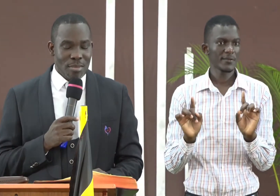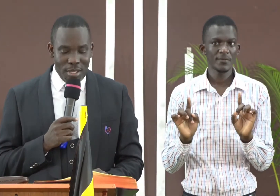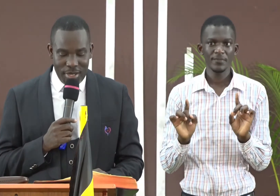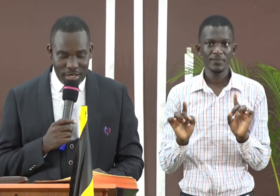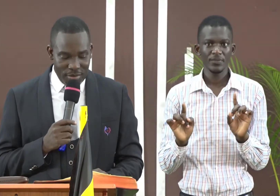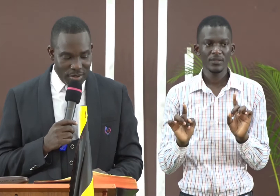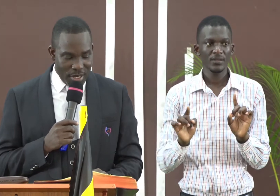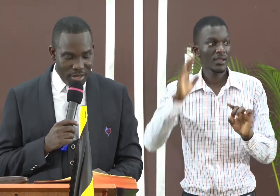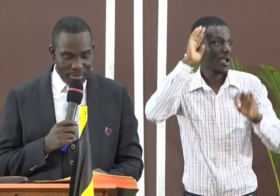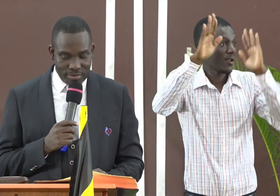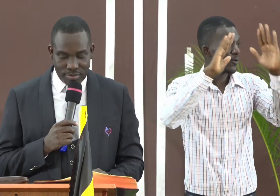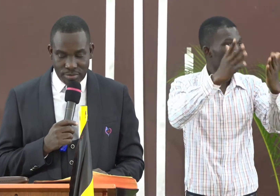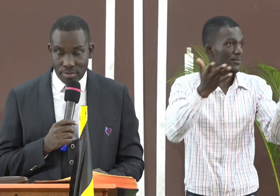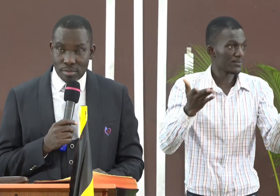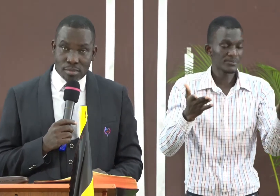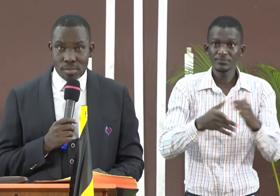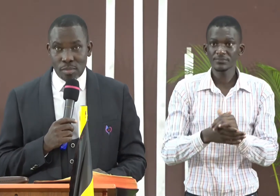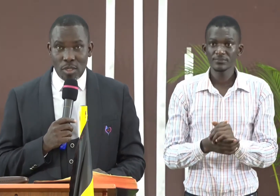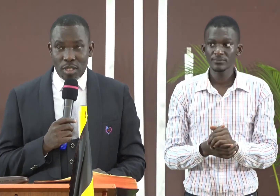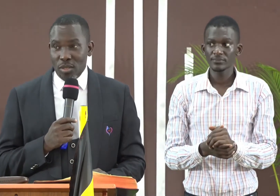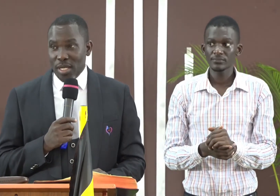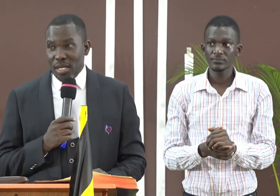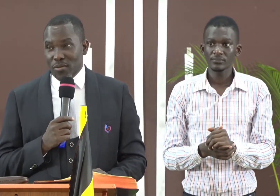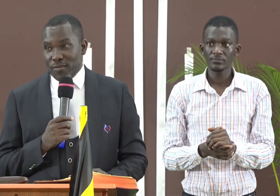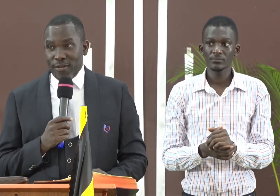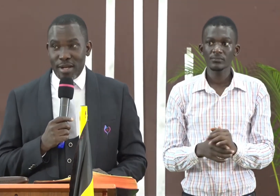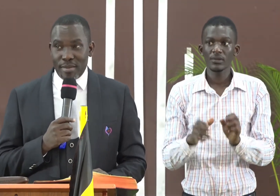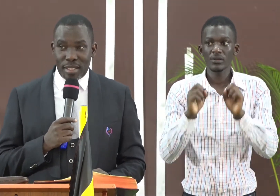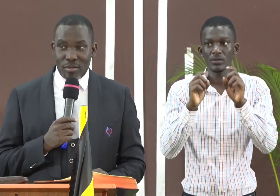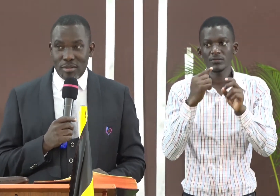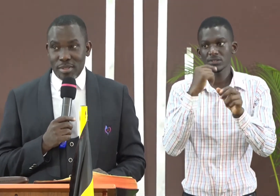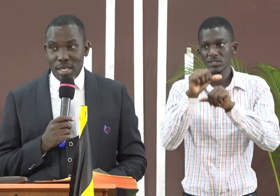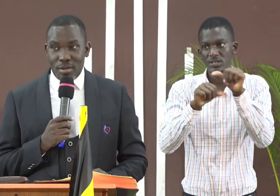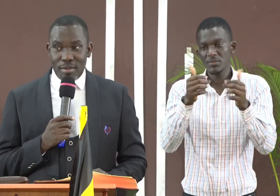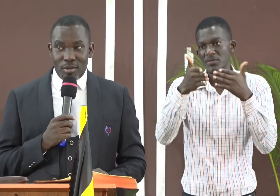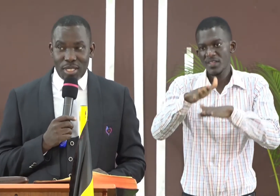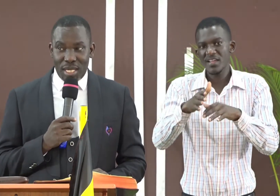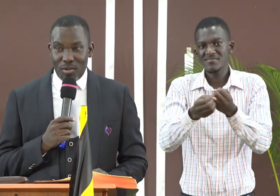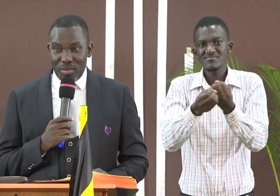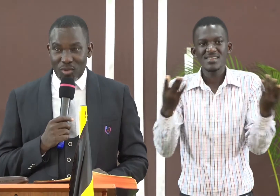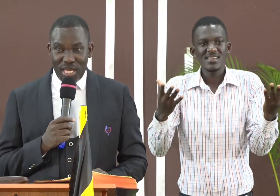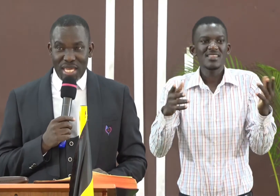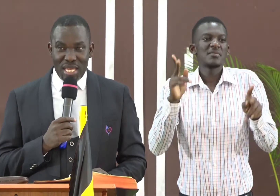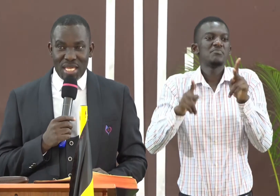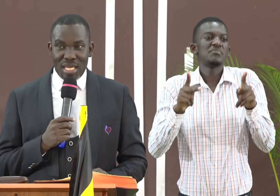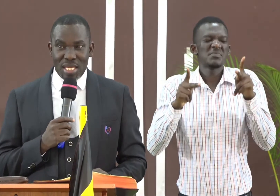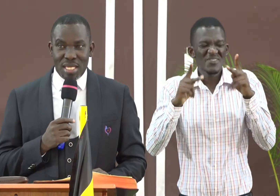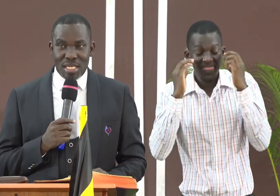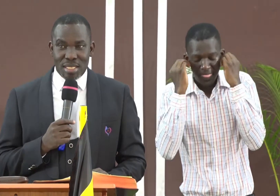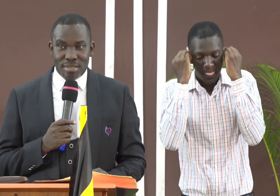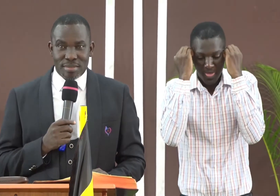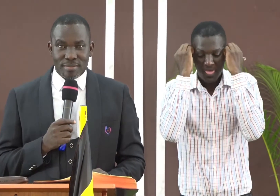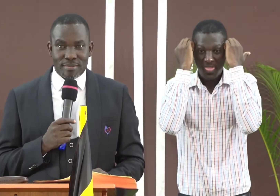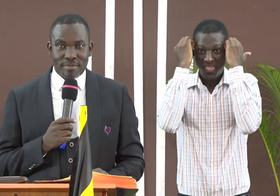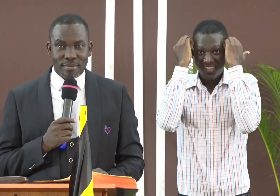forward. Njebale kabuluganda. Amen. Kozi njogedde ku kufa abasinga obungi awo ne bakotekerawo emitwe. Is